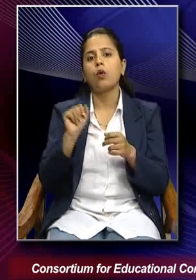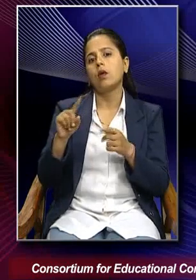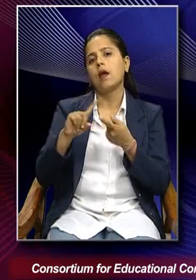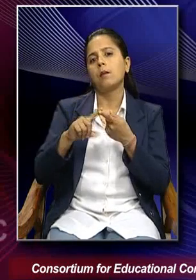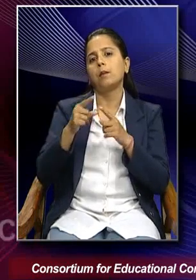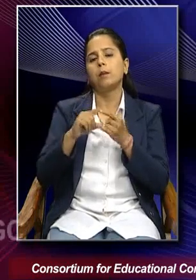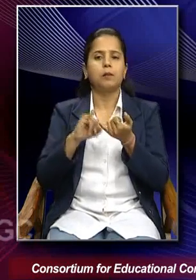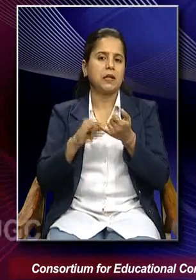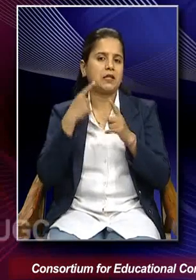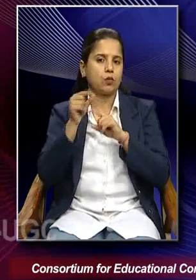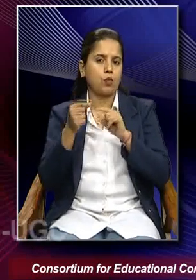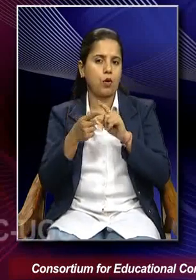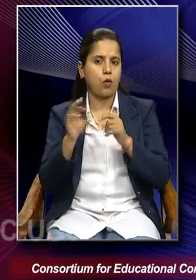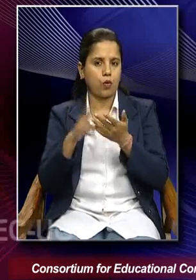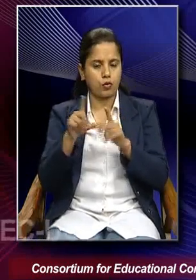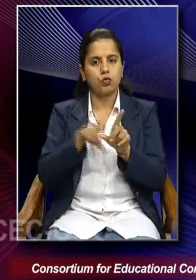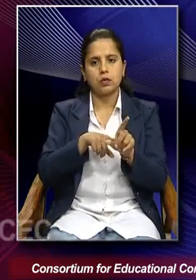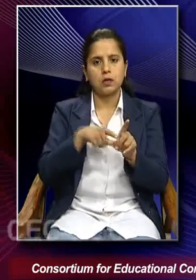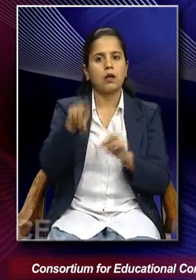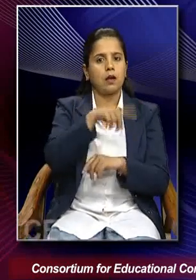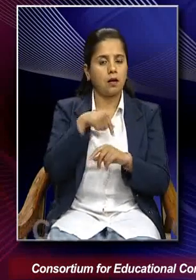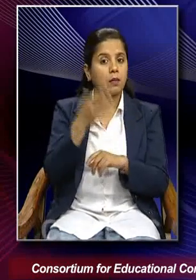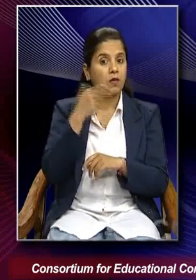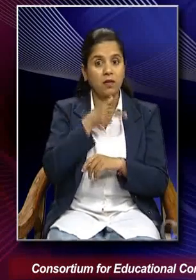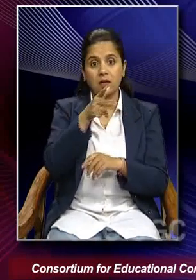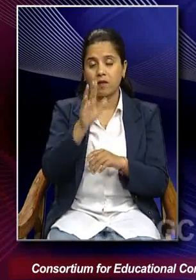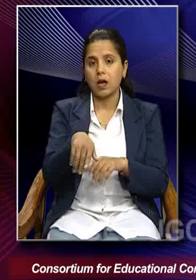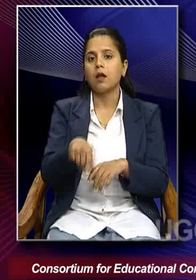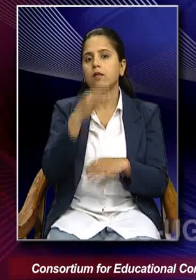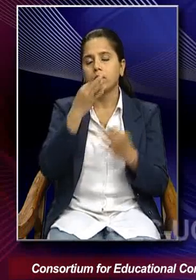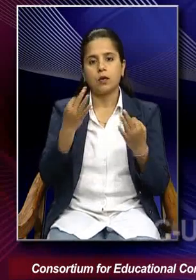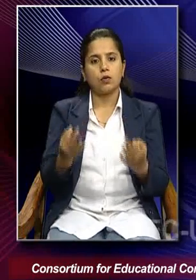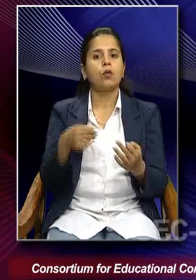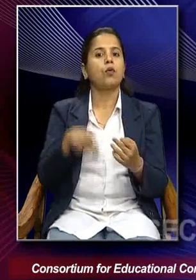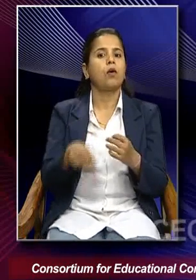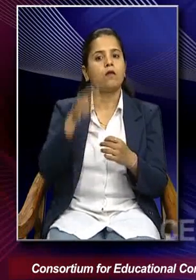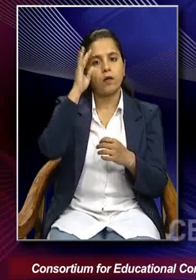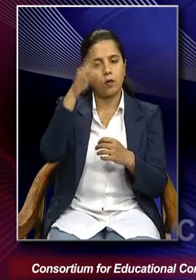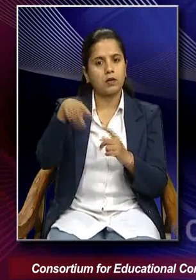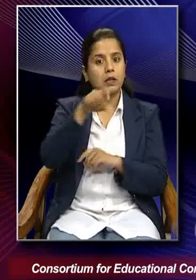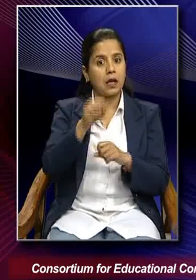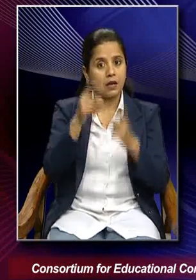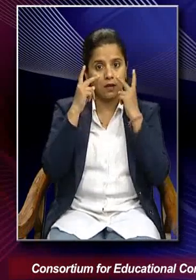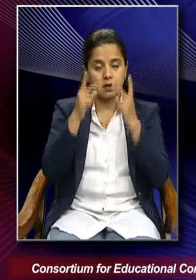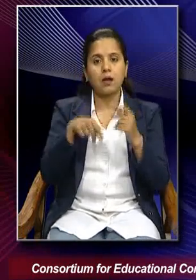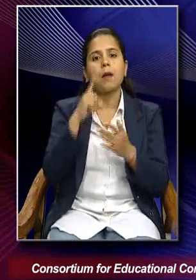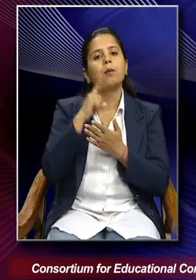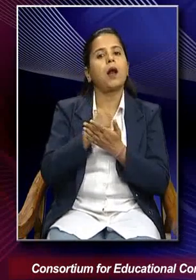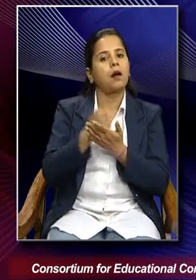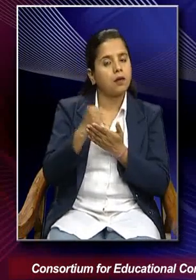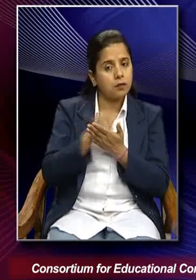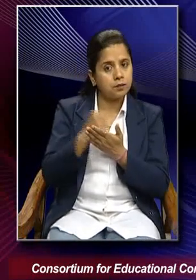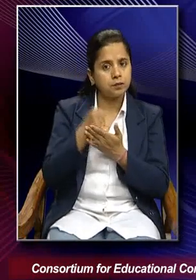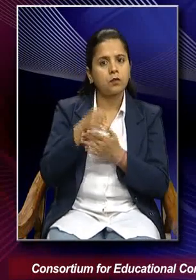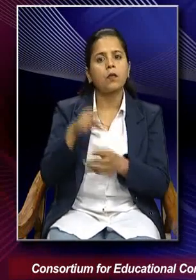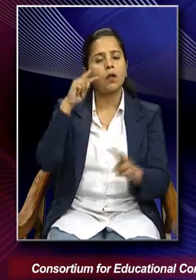each other. And as I was telling you, that Yoga philosophy can in fact be seen as a practical